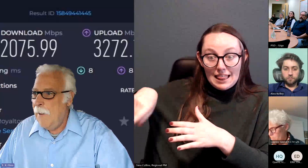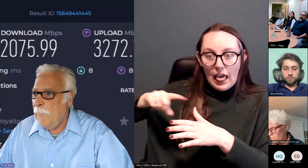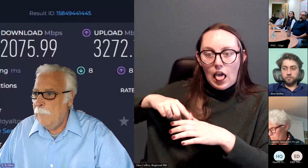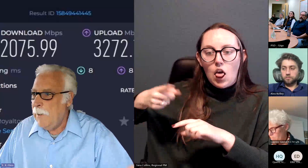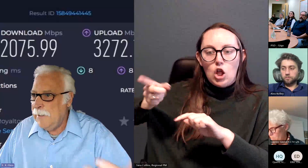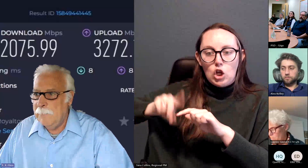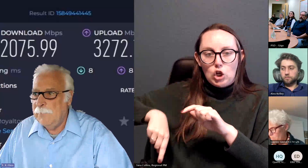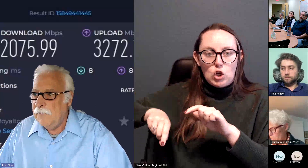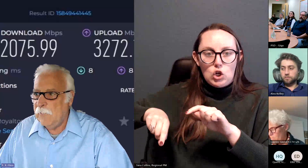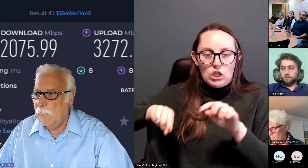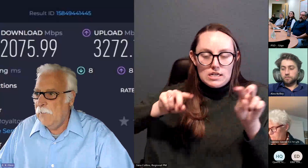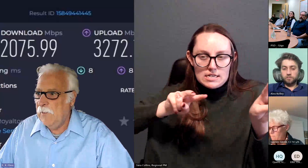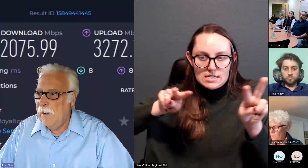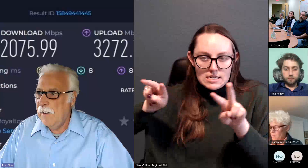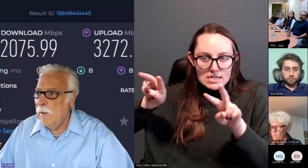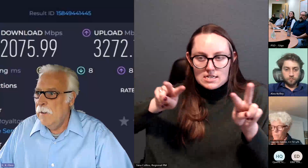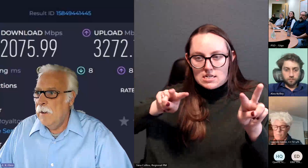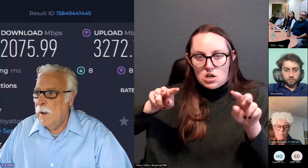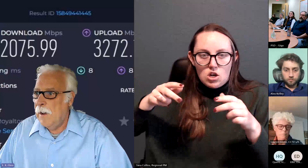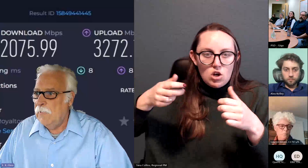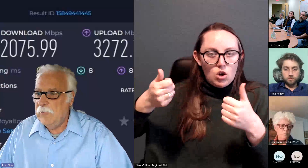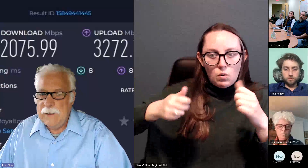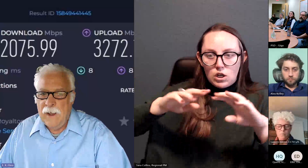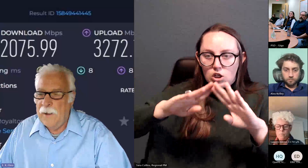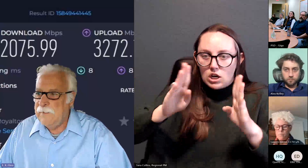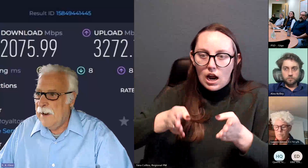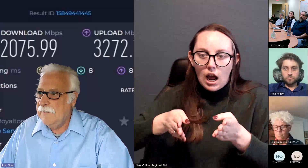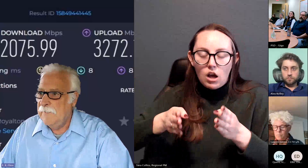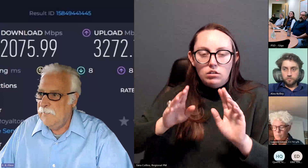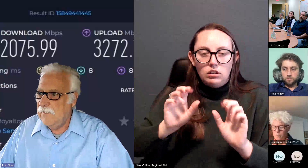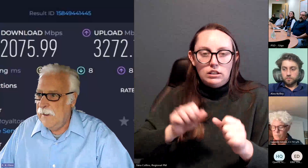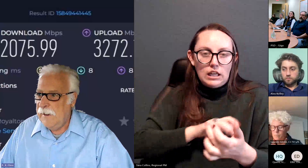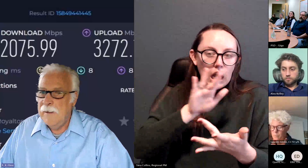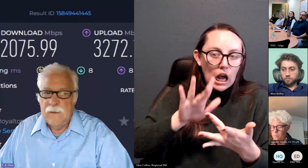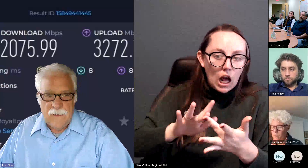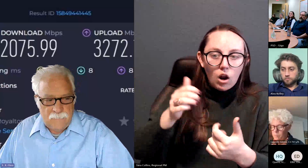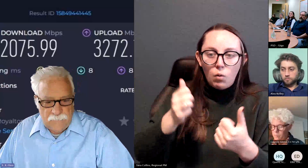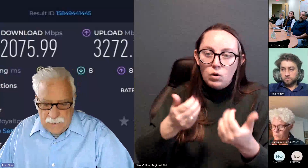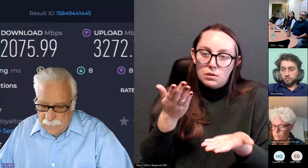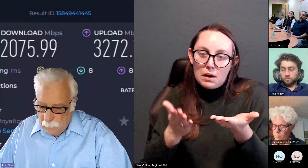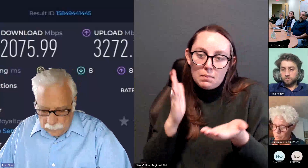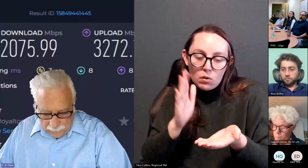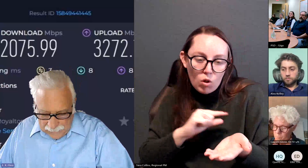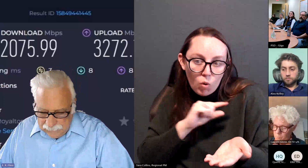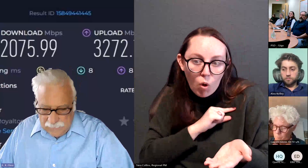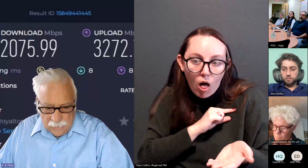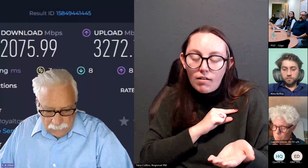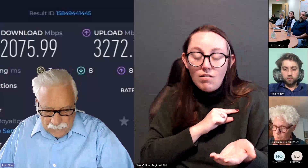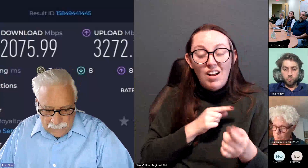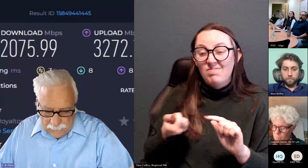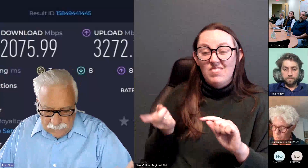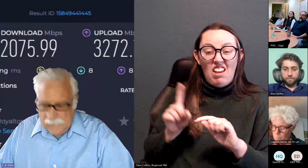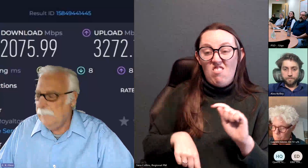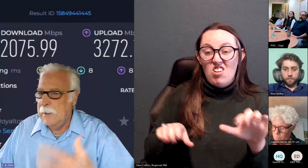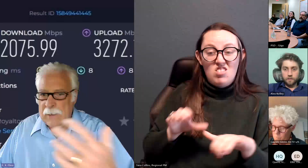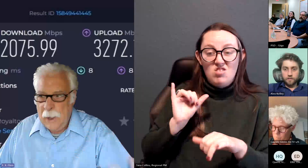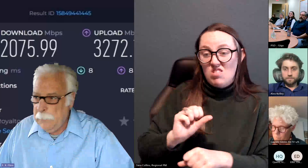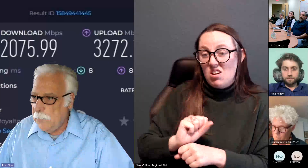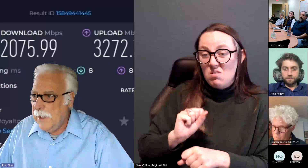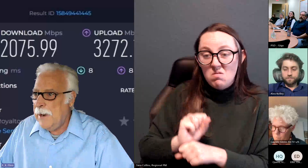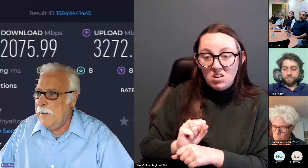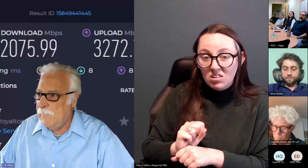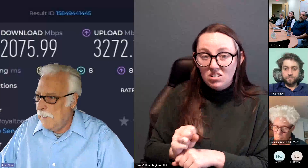particular town that we had complete service in should be contacted to see if they would like, you know, if